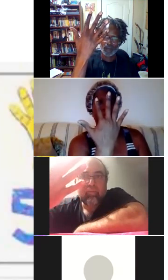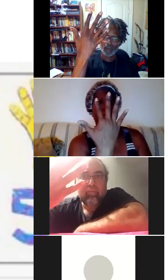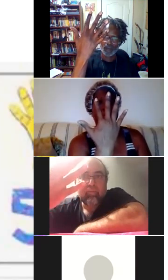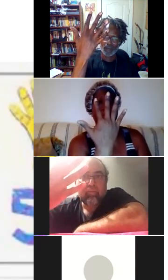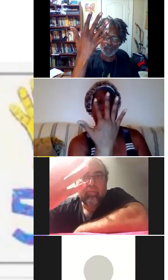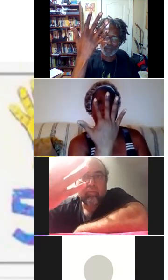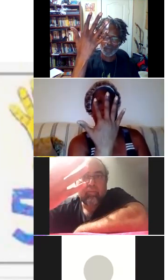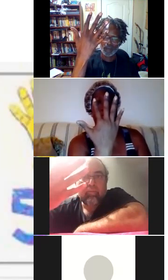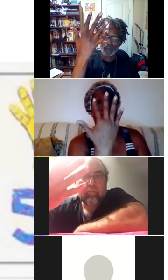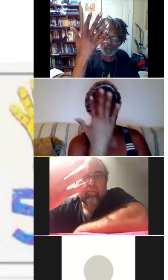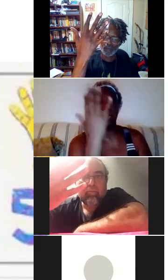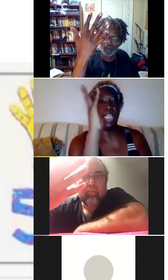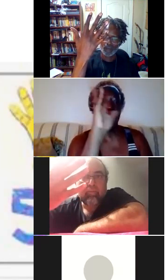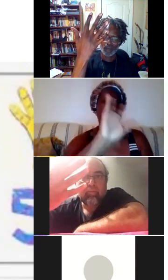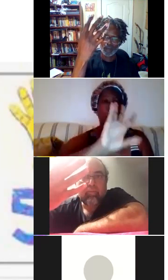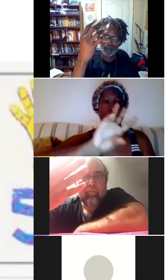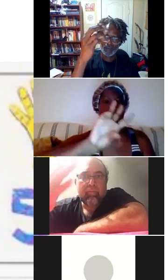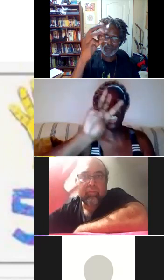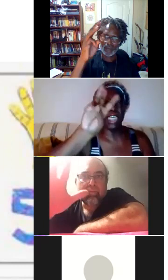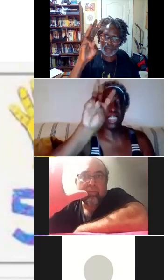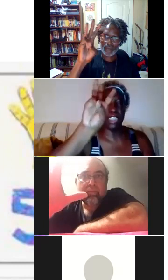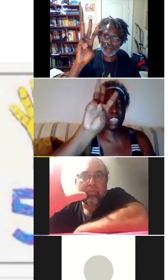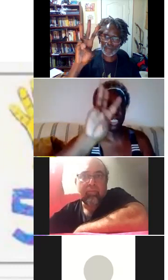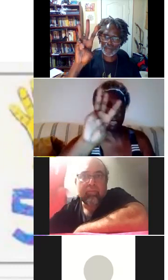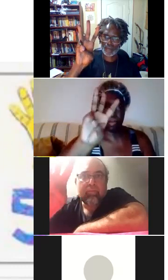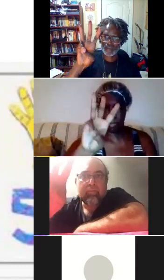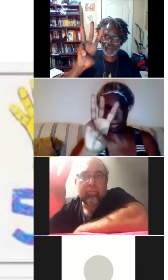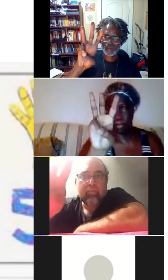Now your hands are facing out. 6.